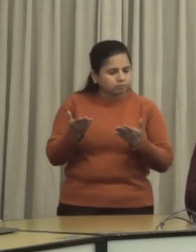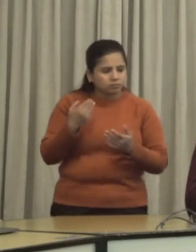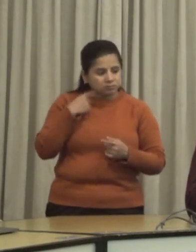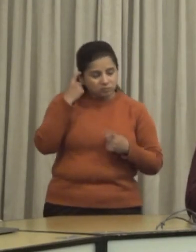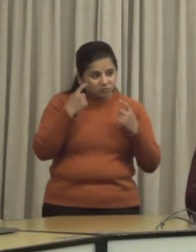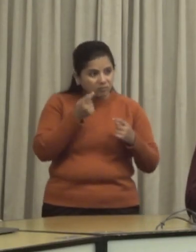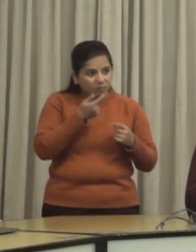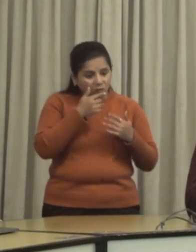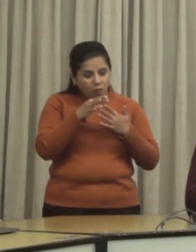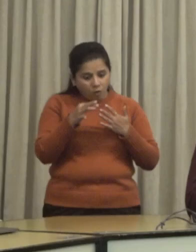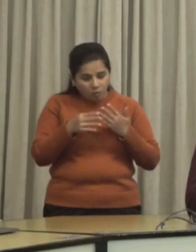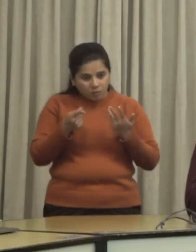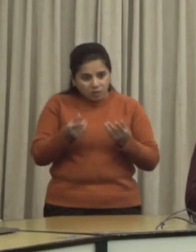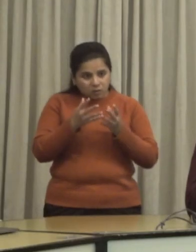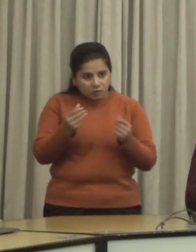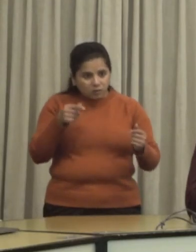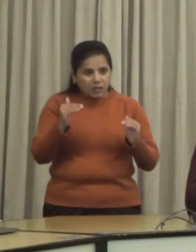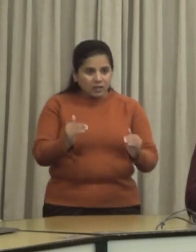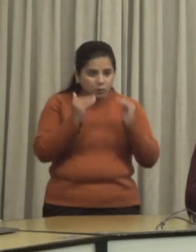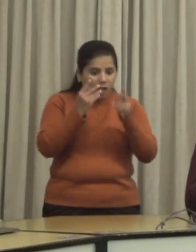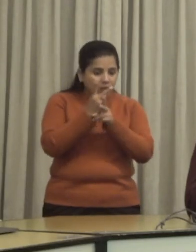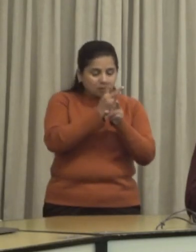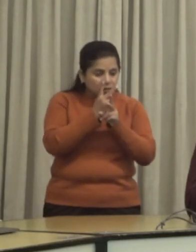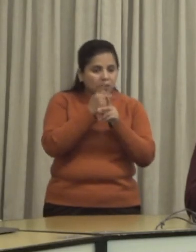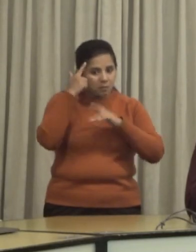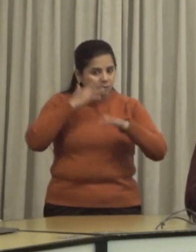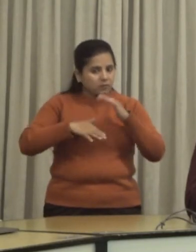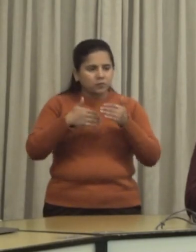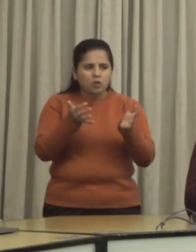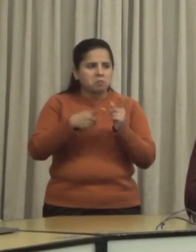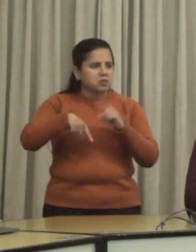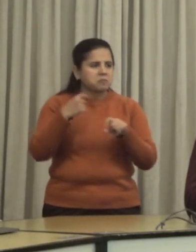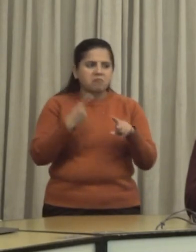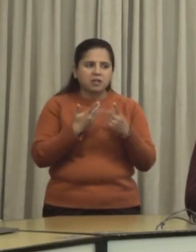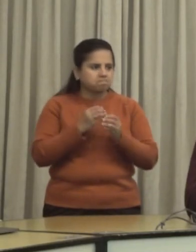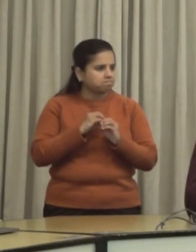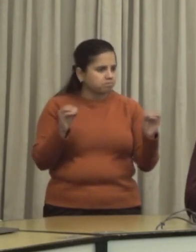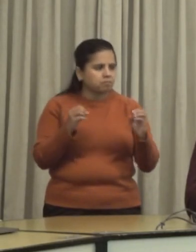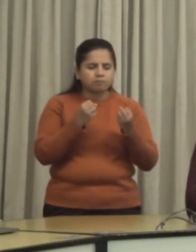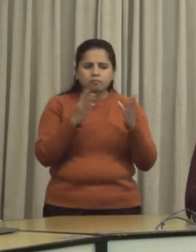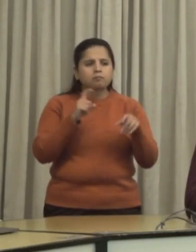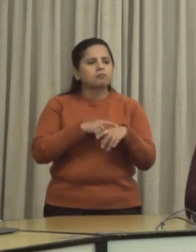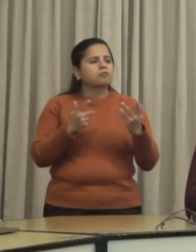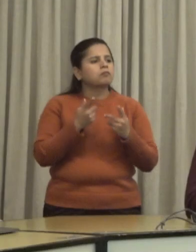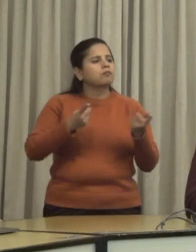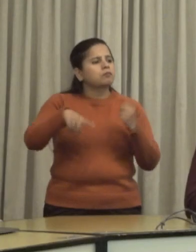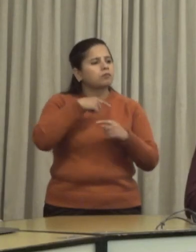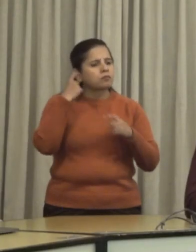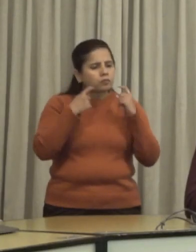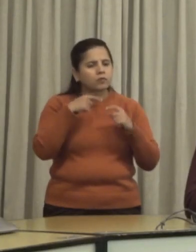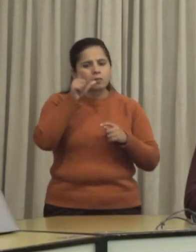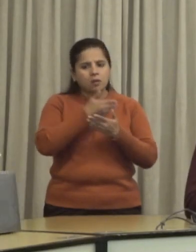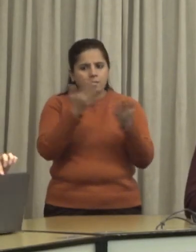about treatment options and advanced care planning, in the community, it doesn't work. And most of the times, when we think of public